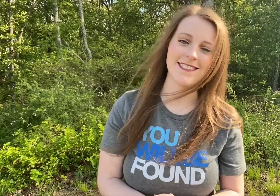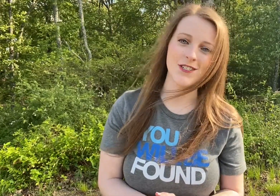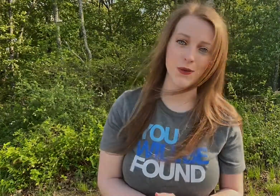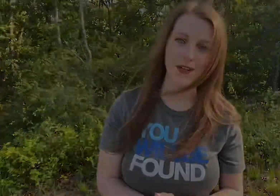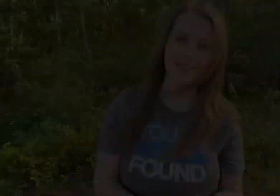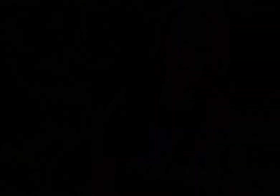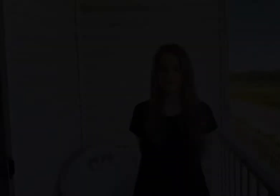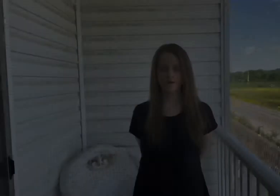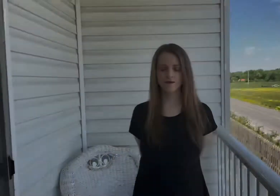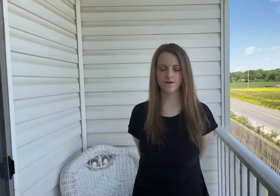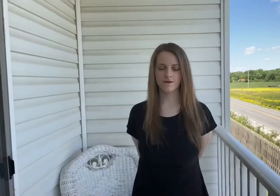Enjoy.